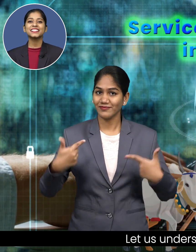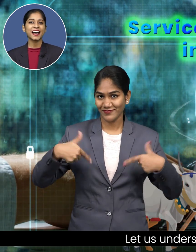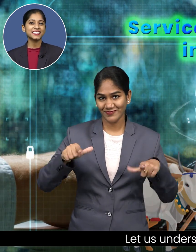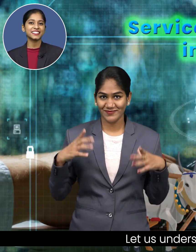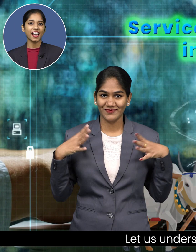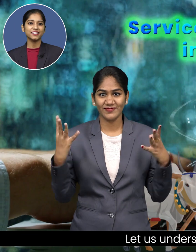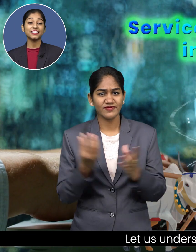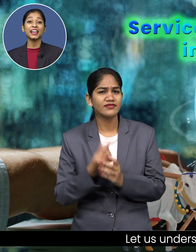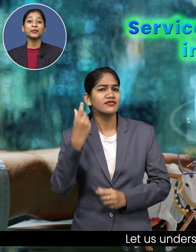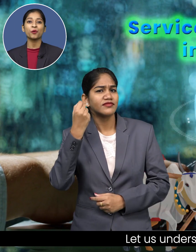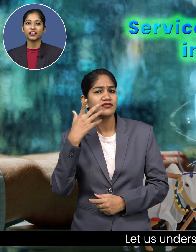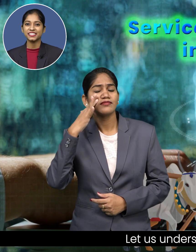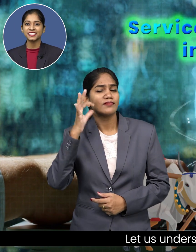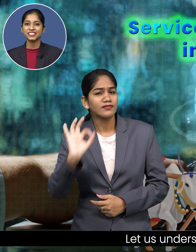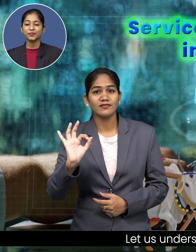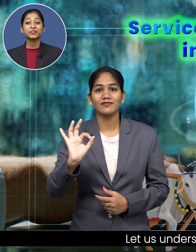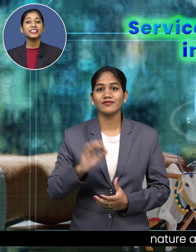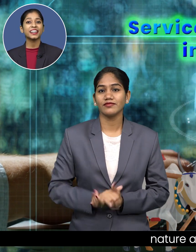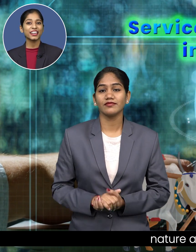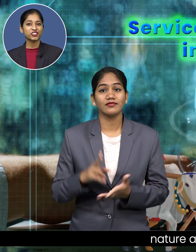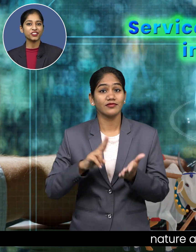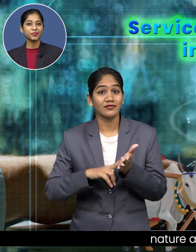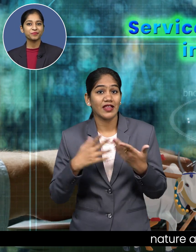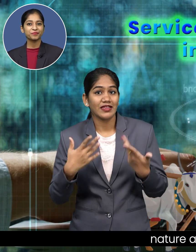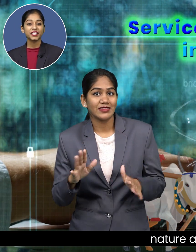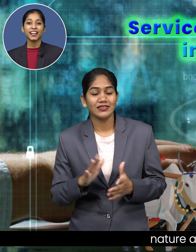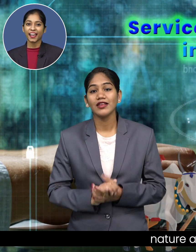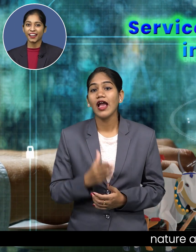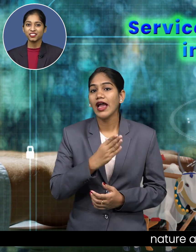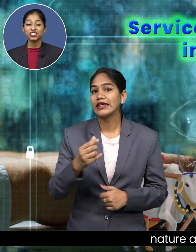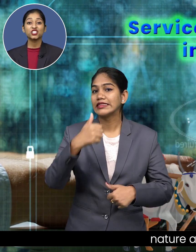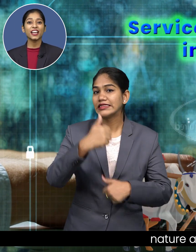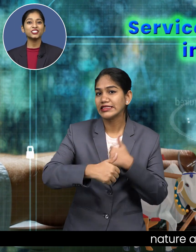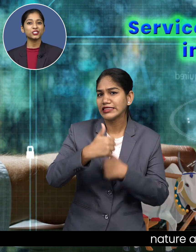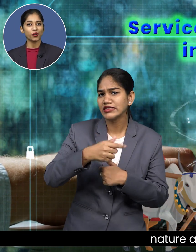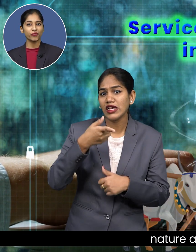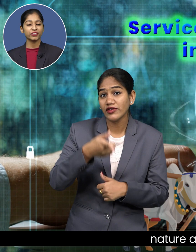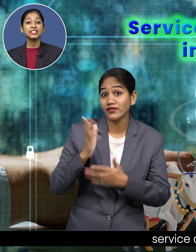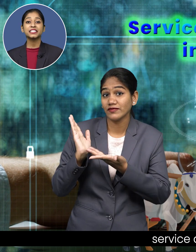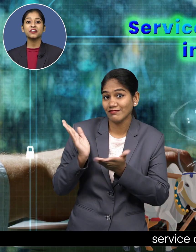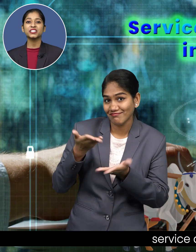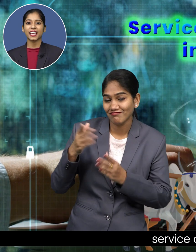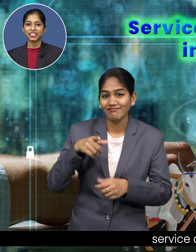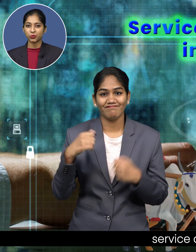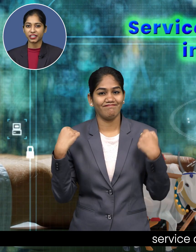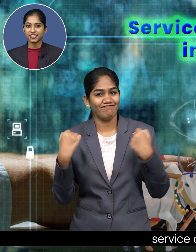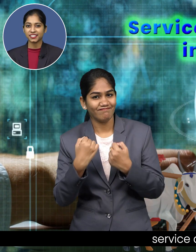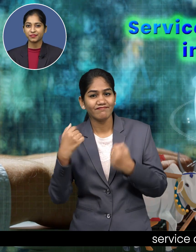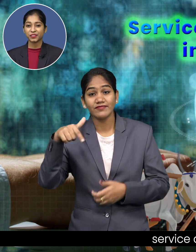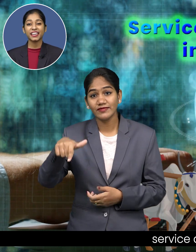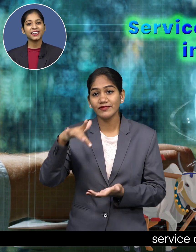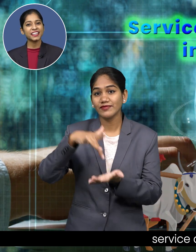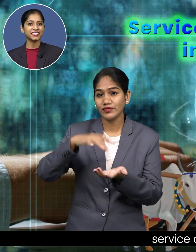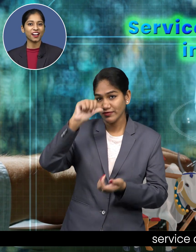Let us understand the importance, nature, and challenges of service